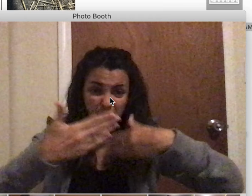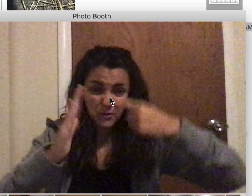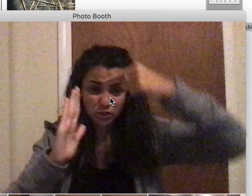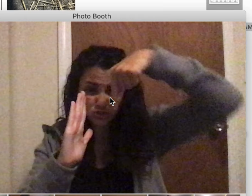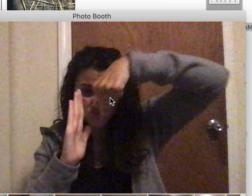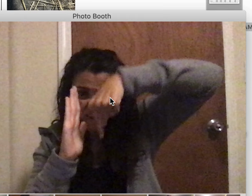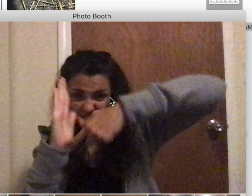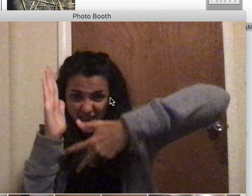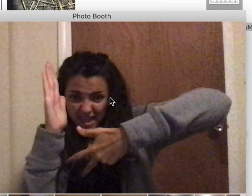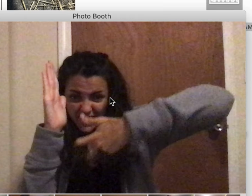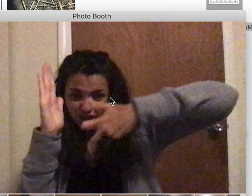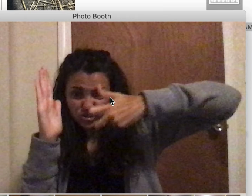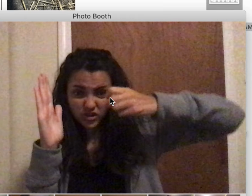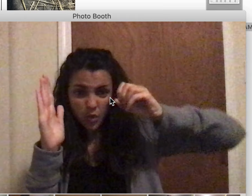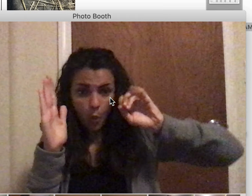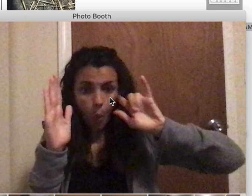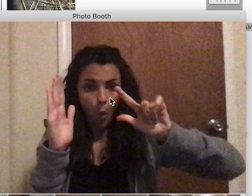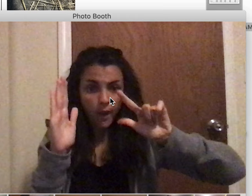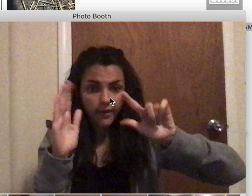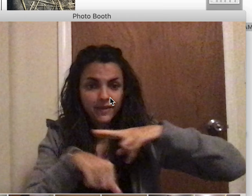the natural gas.